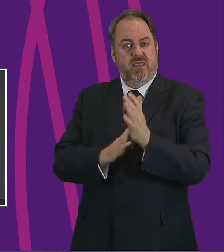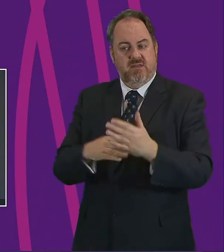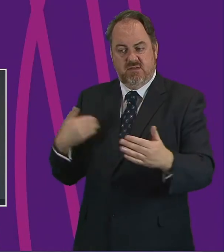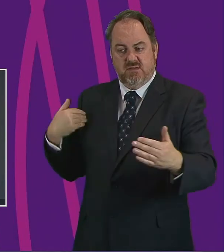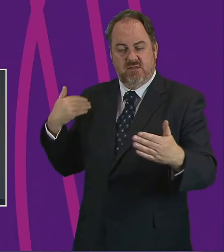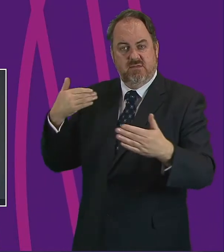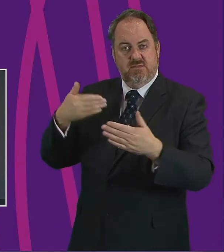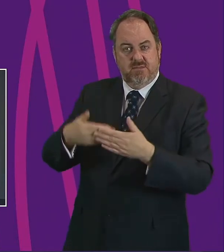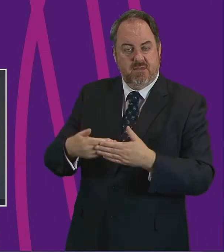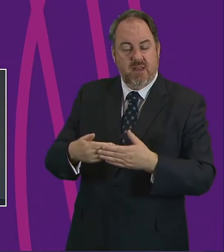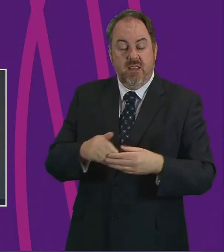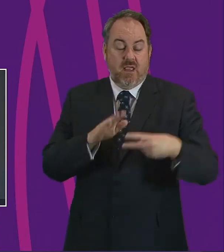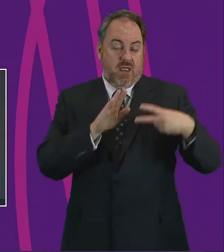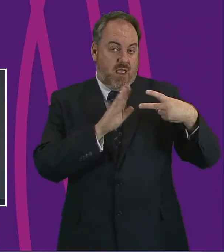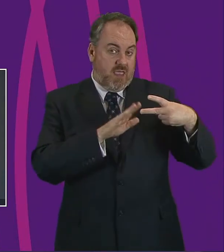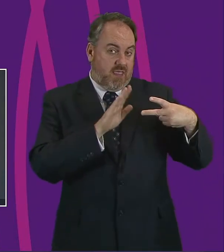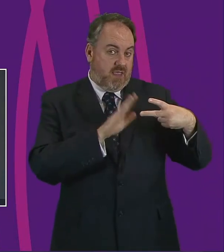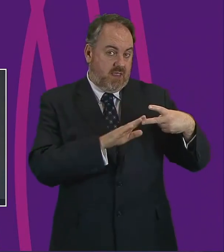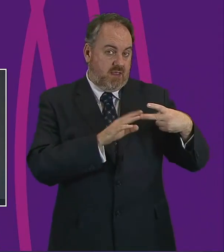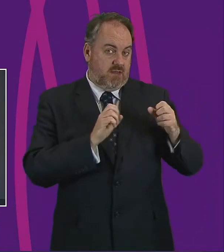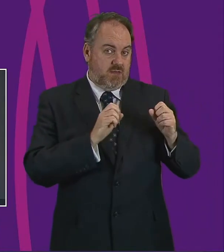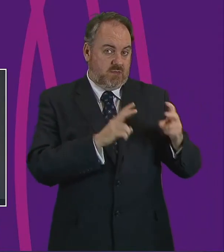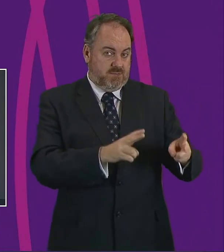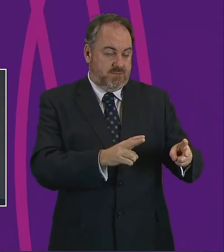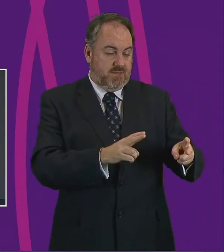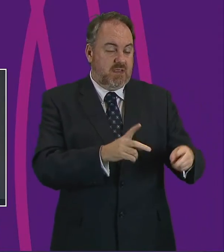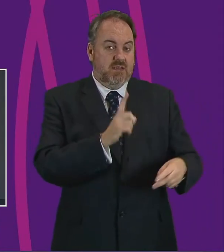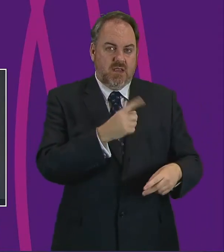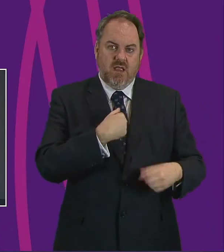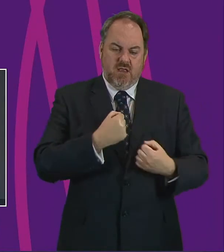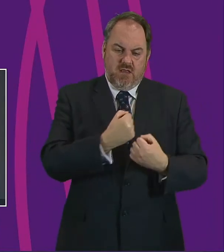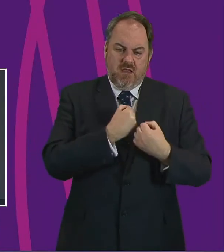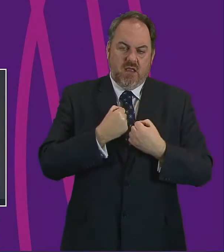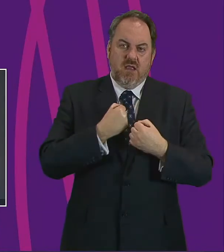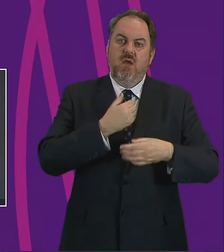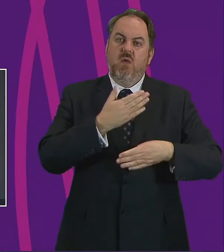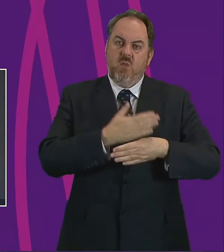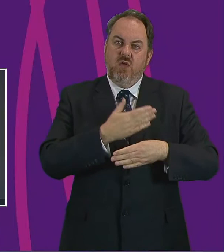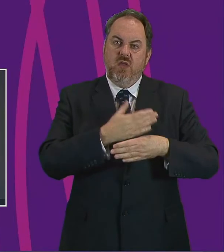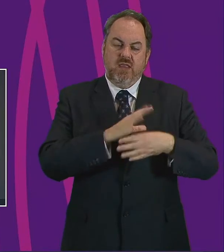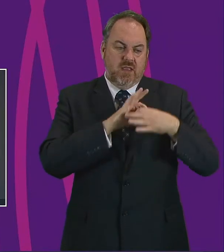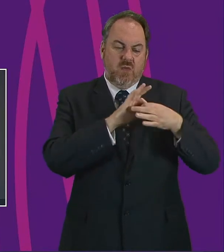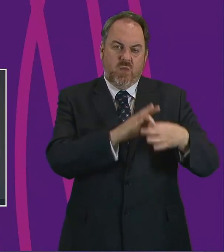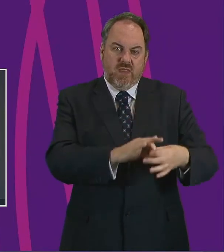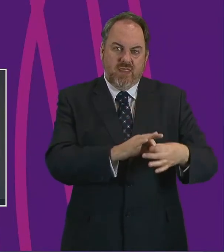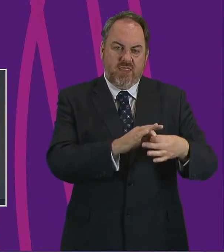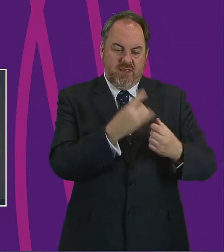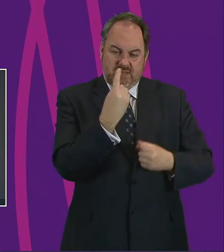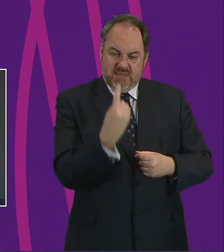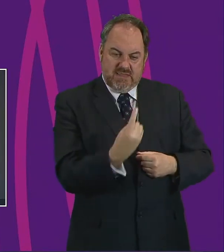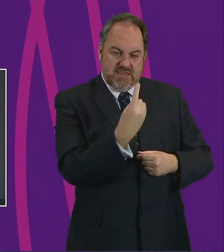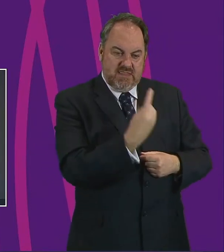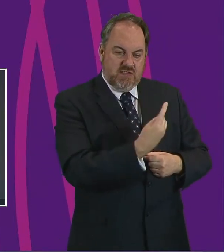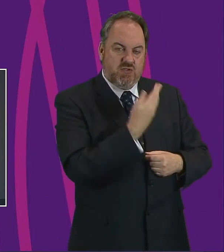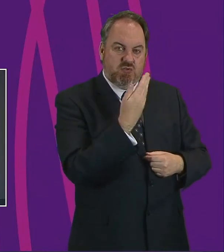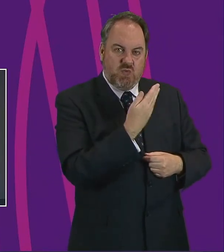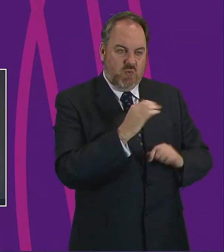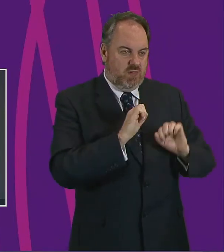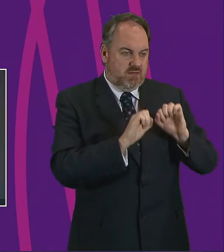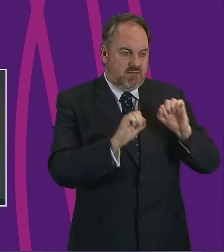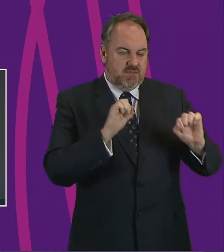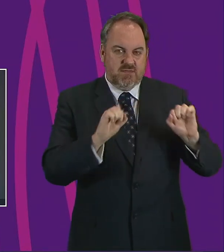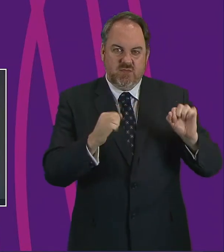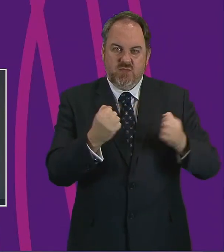the other element is the work that is underway within individual schools to maintain contact with young